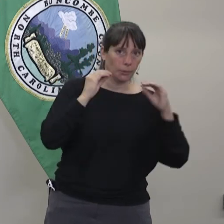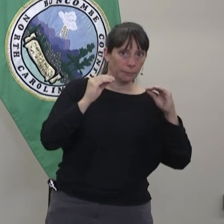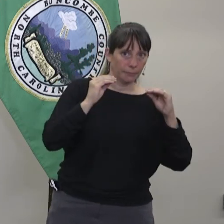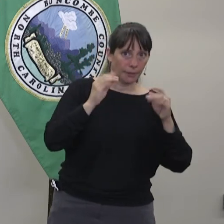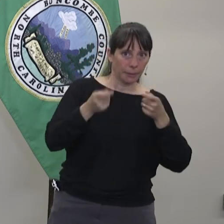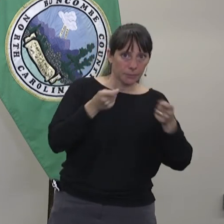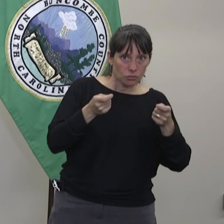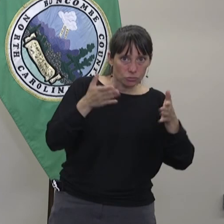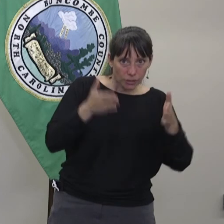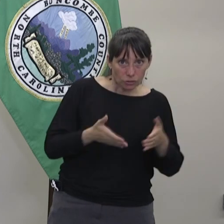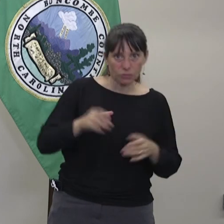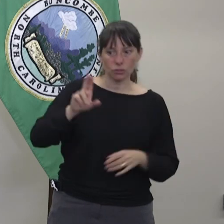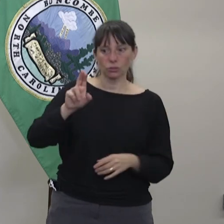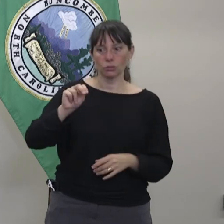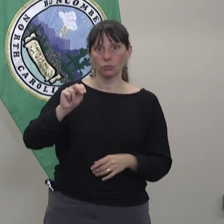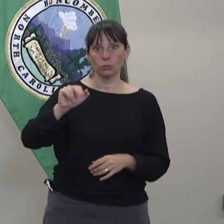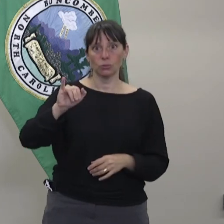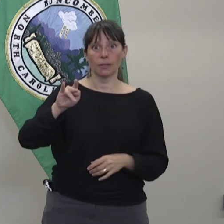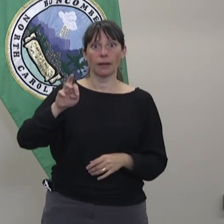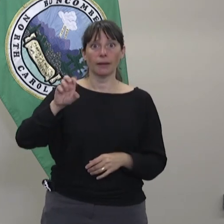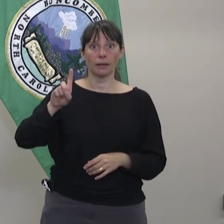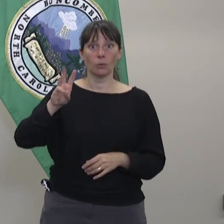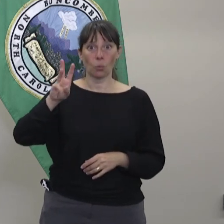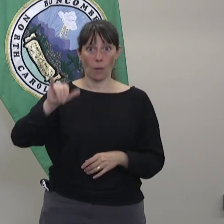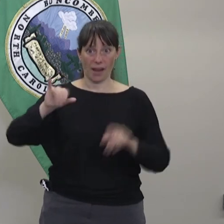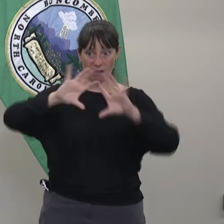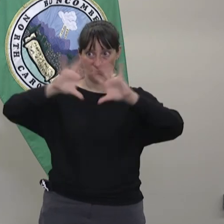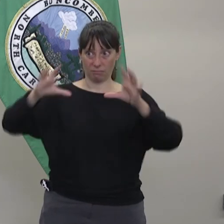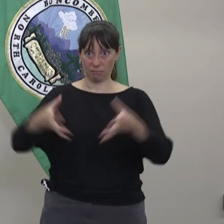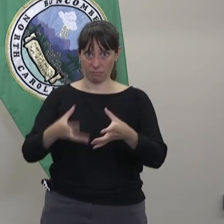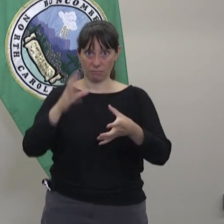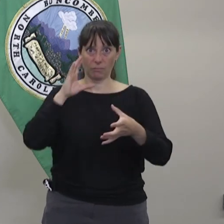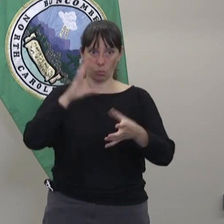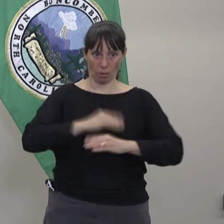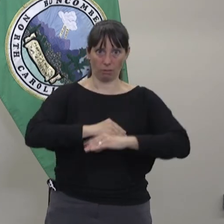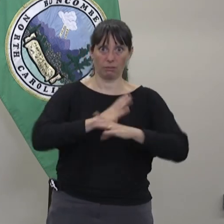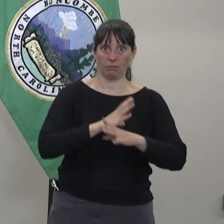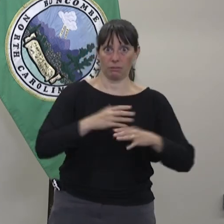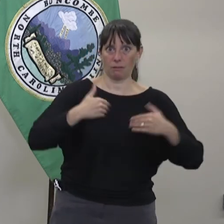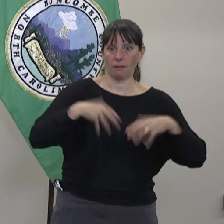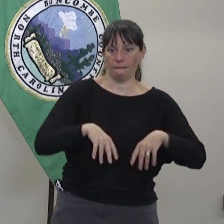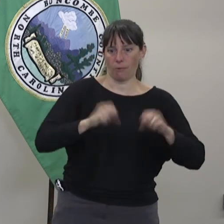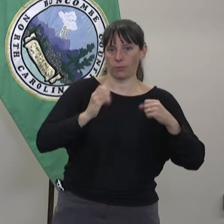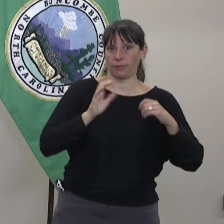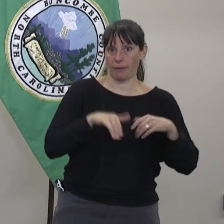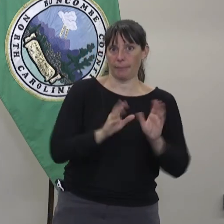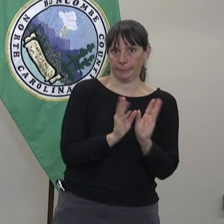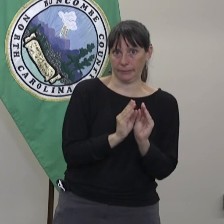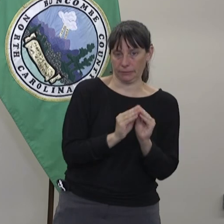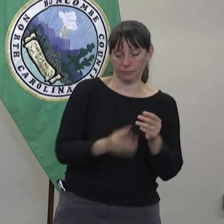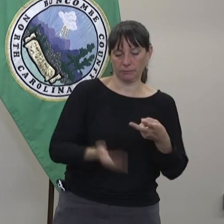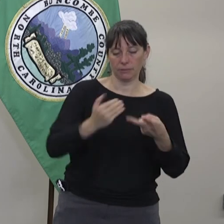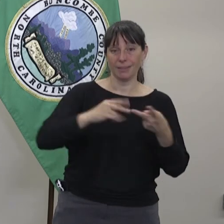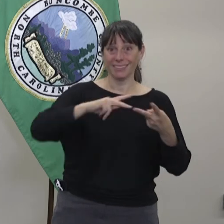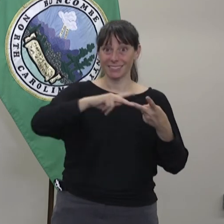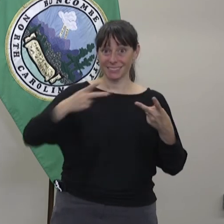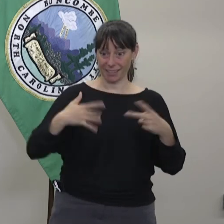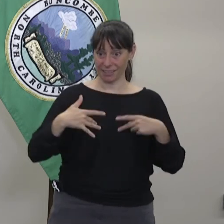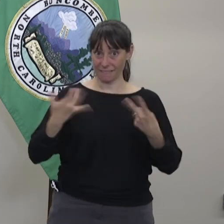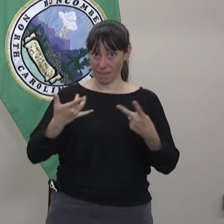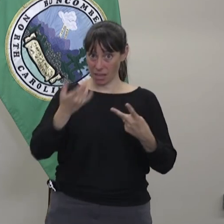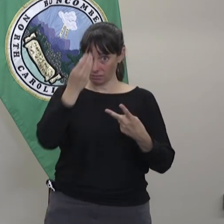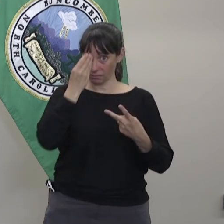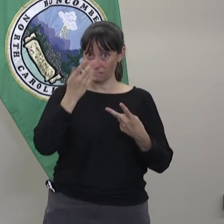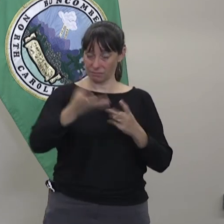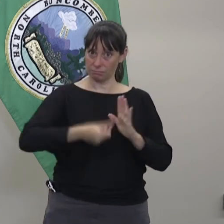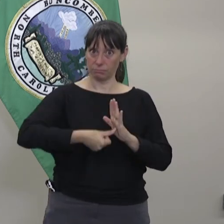not already. Show up for our community in this very important way by taking the census today. It does